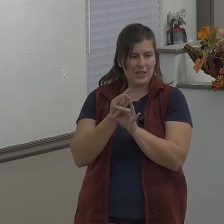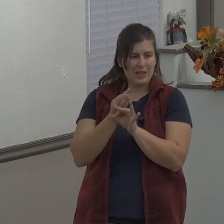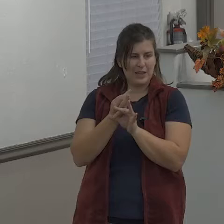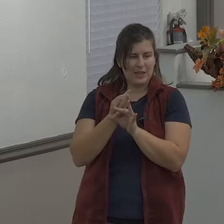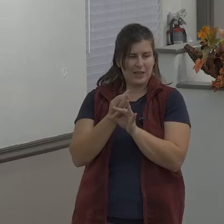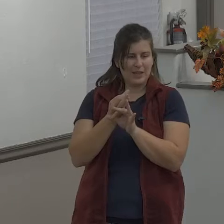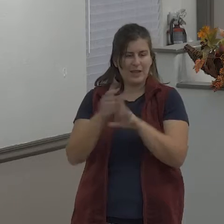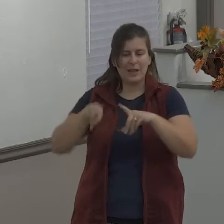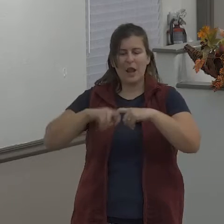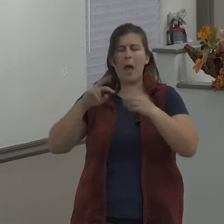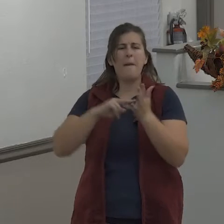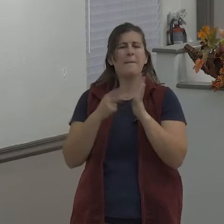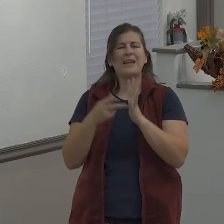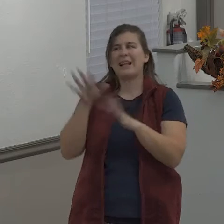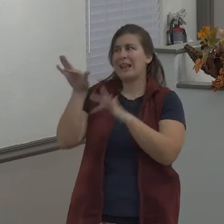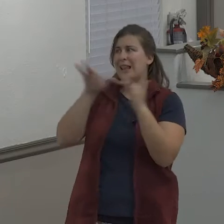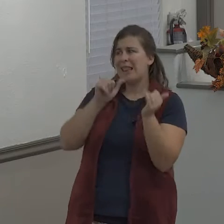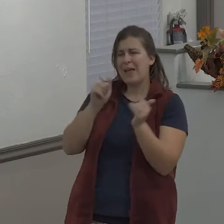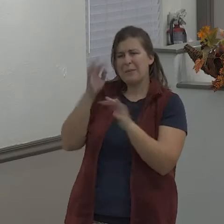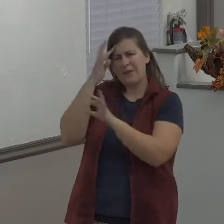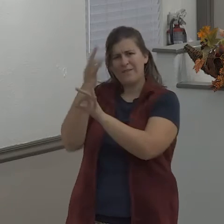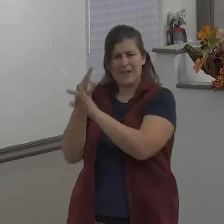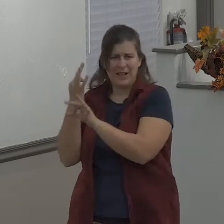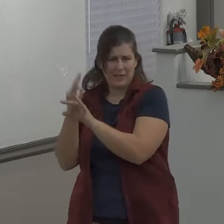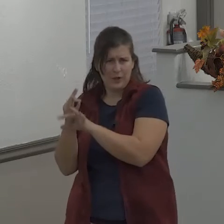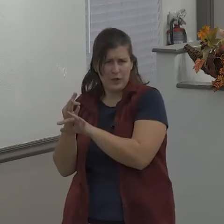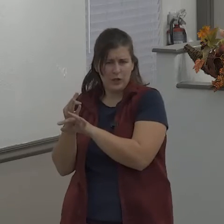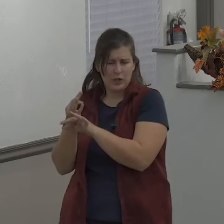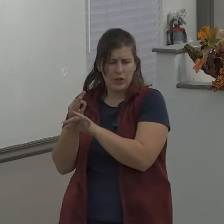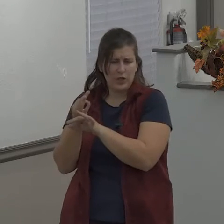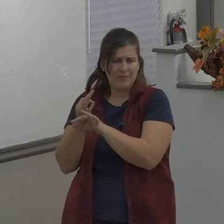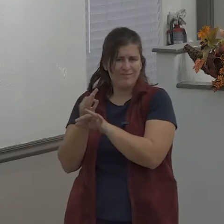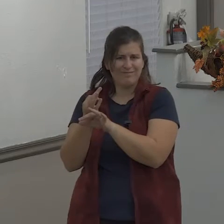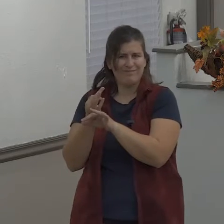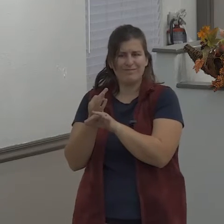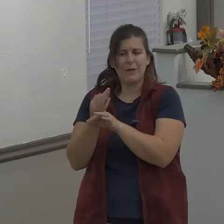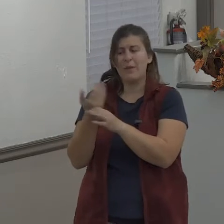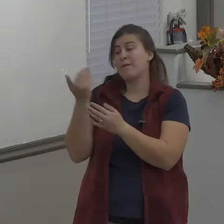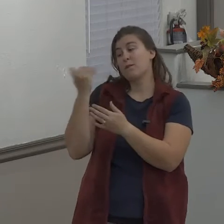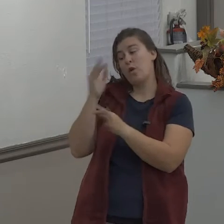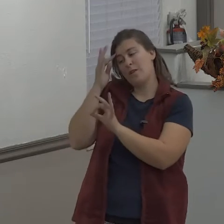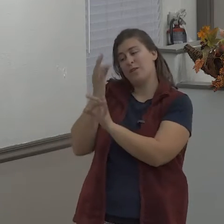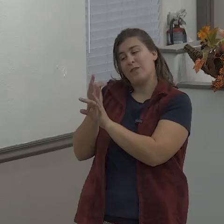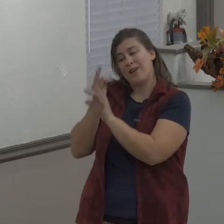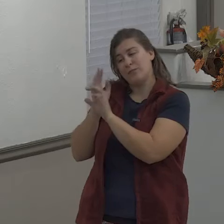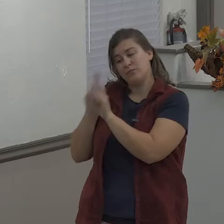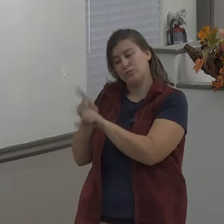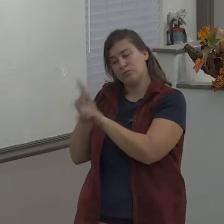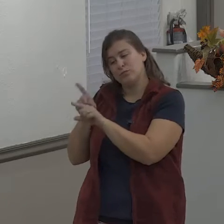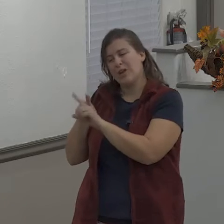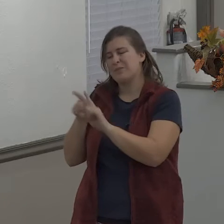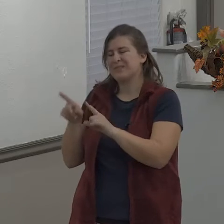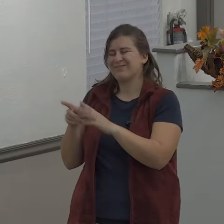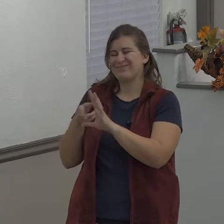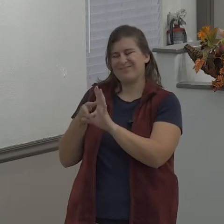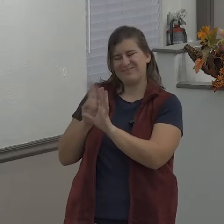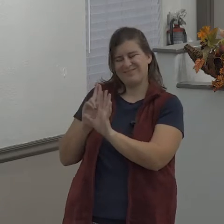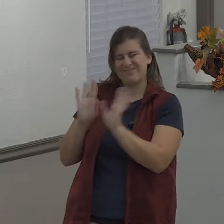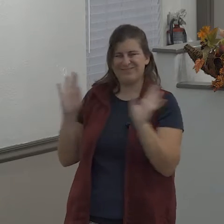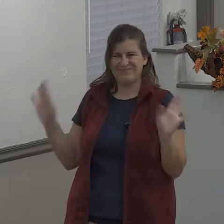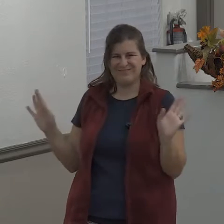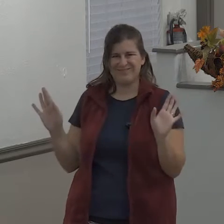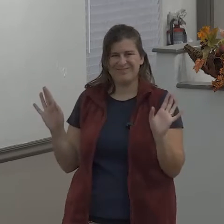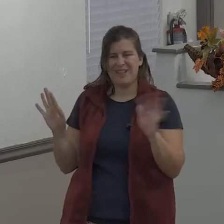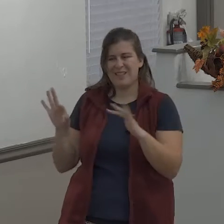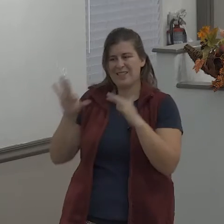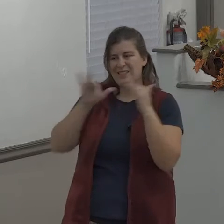from being faithful. They used to be faithful, but they're not faithful anymore. They depart from